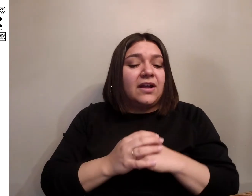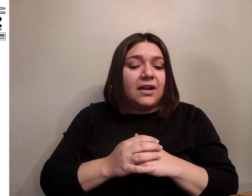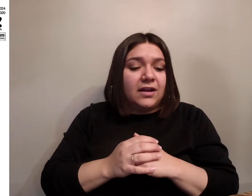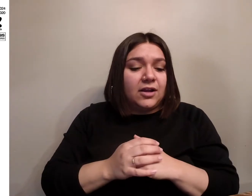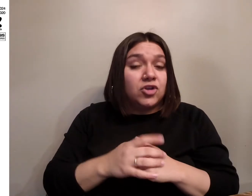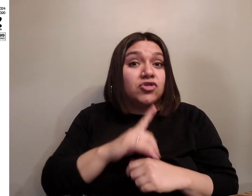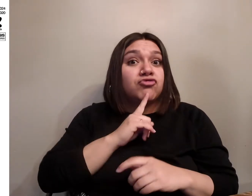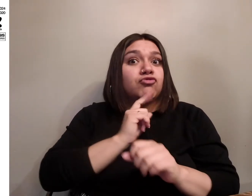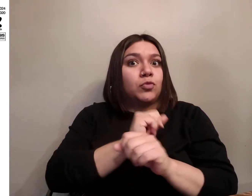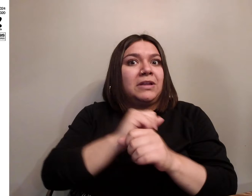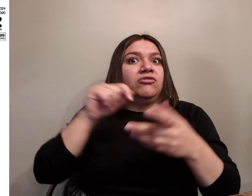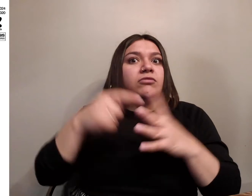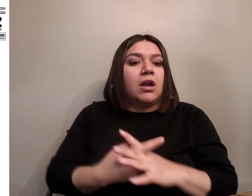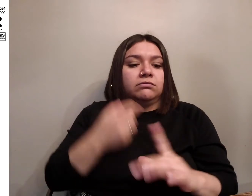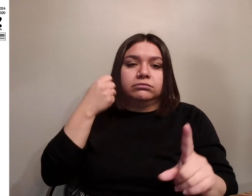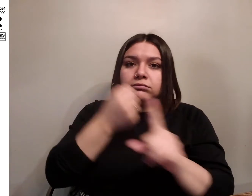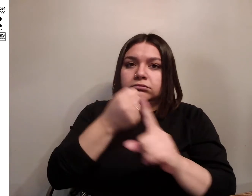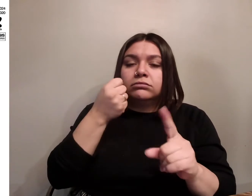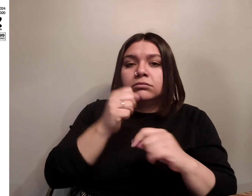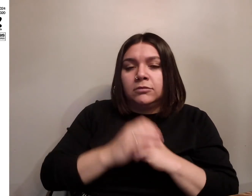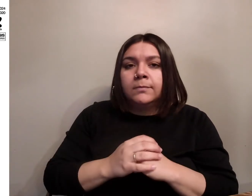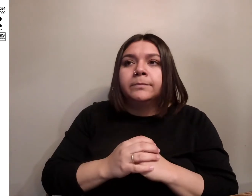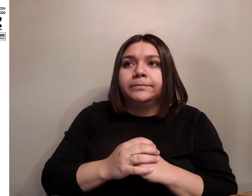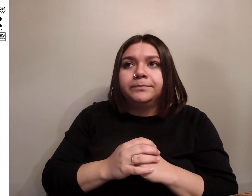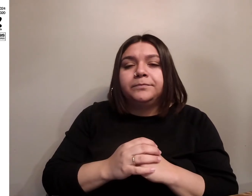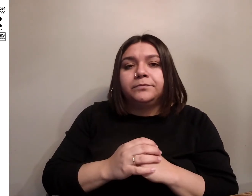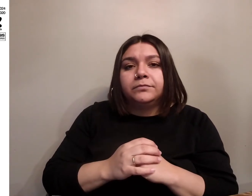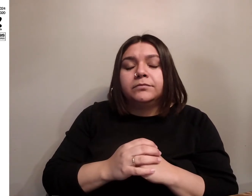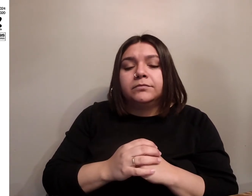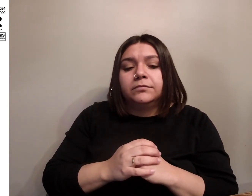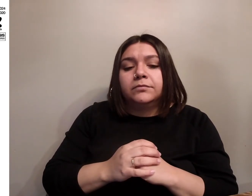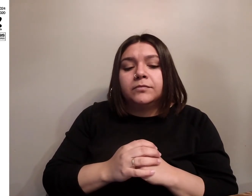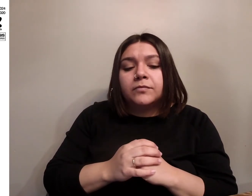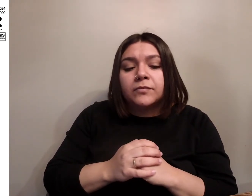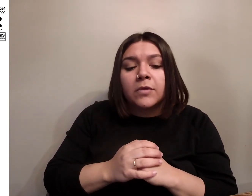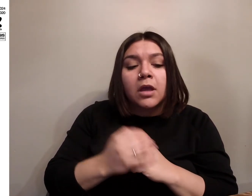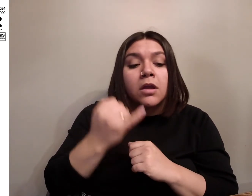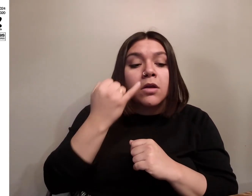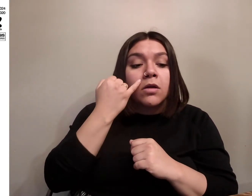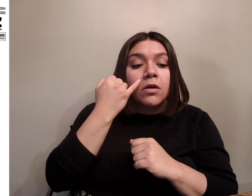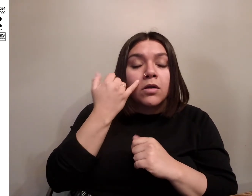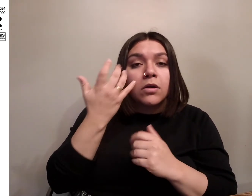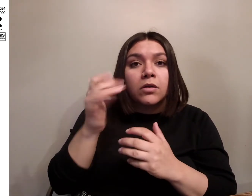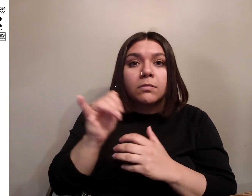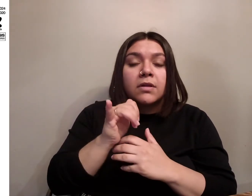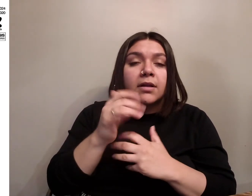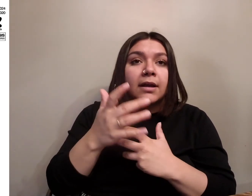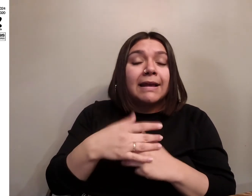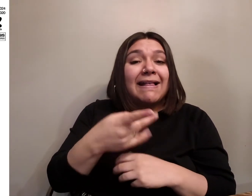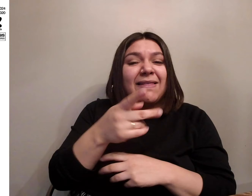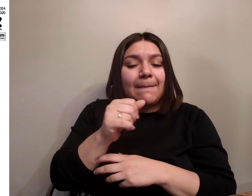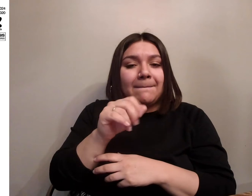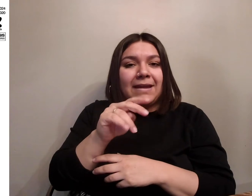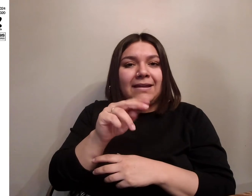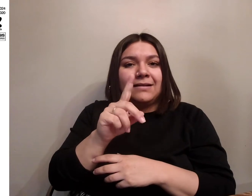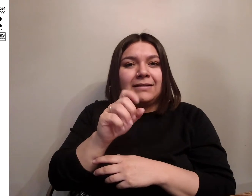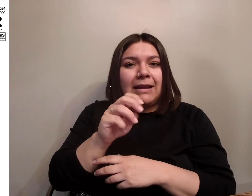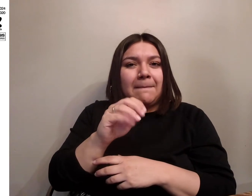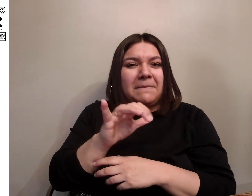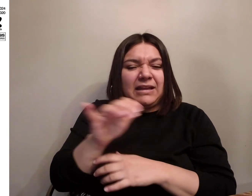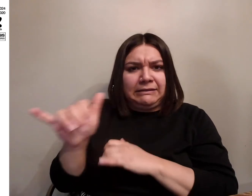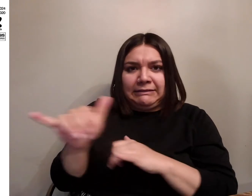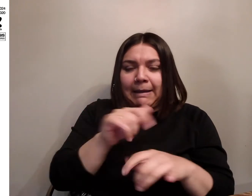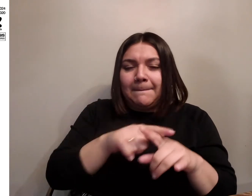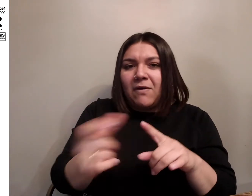of climate change really start kicking in, and it will be